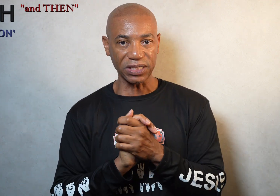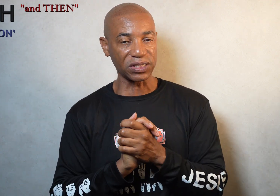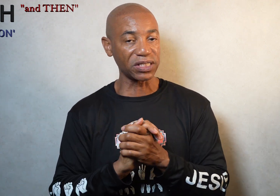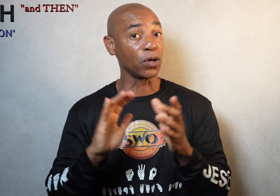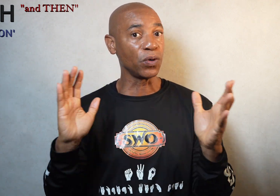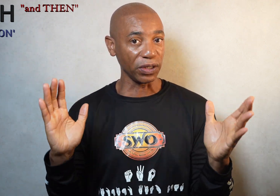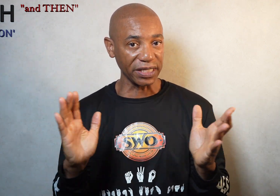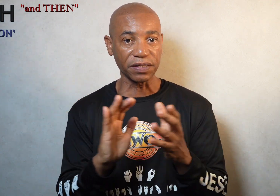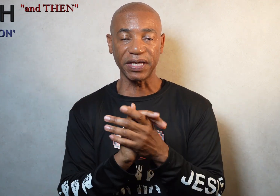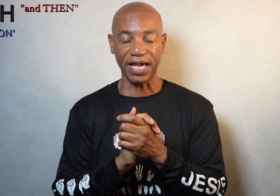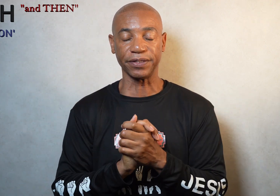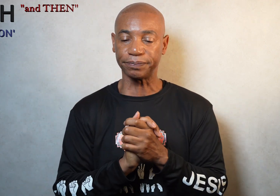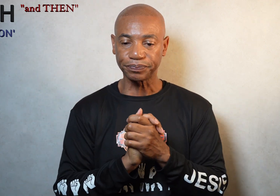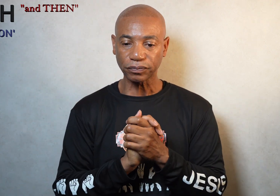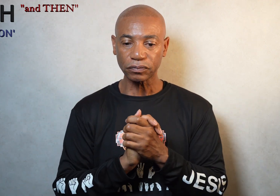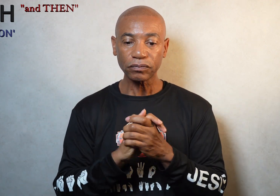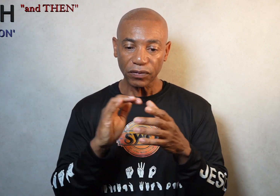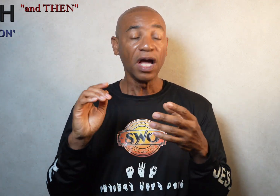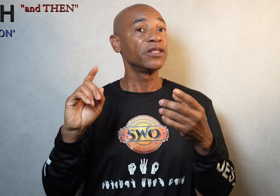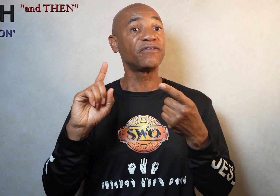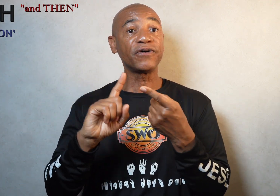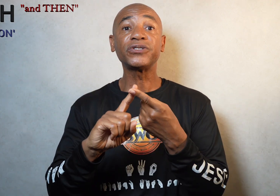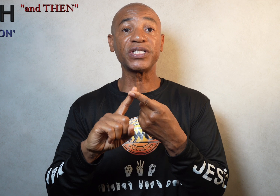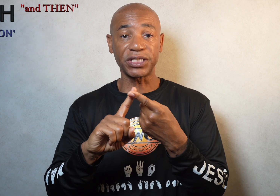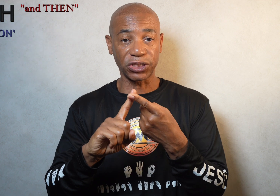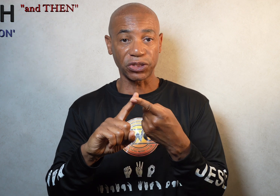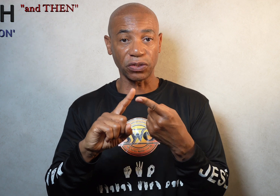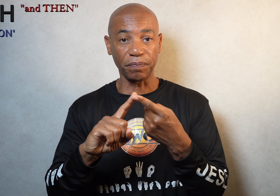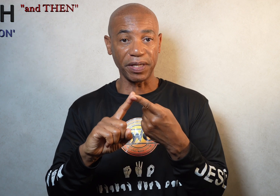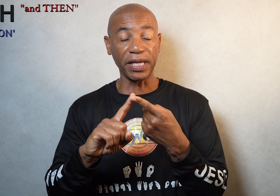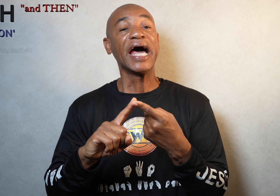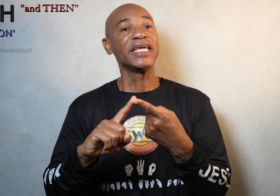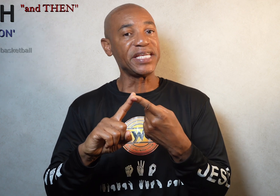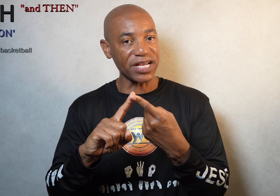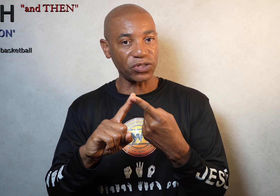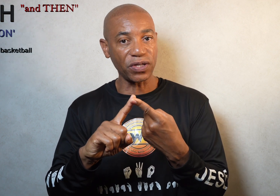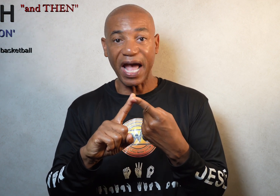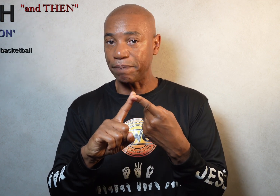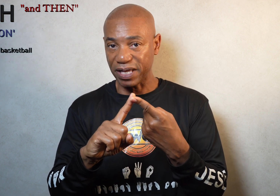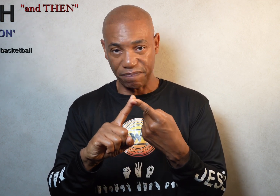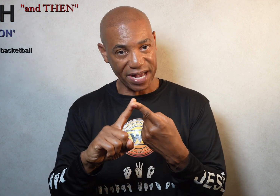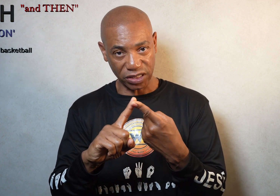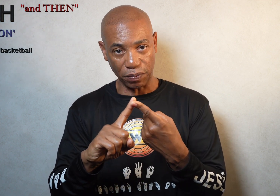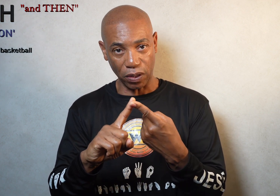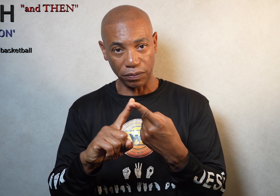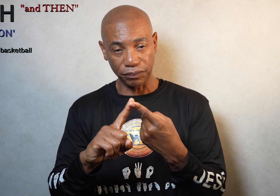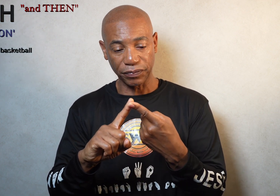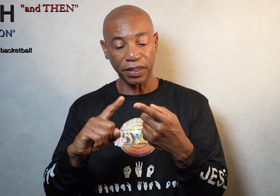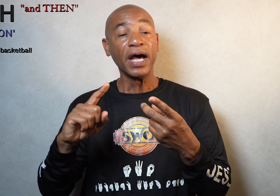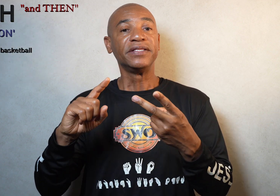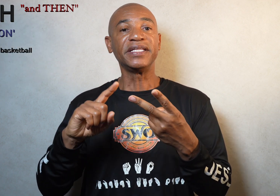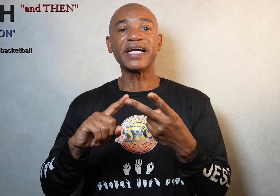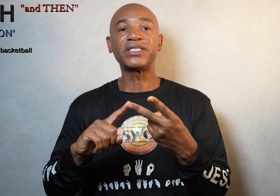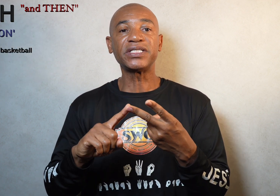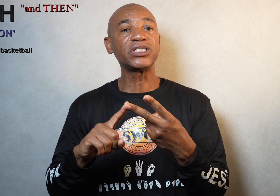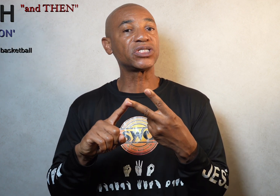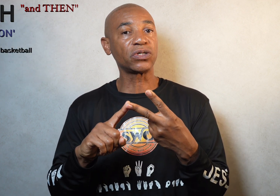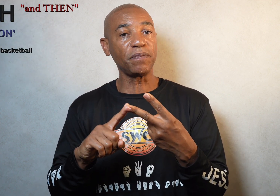sentences and we'll link them together. The first sentence is going to be, yesterday I played basketball. The next sentence is going to